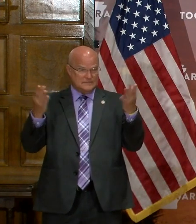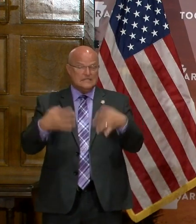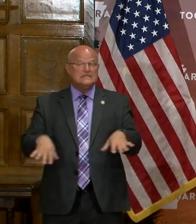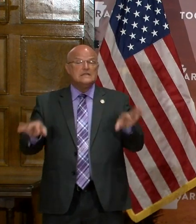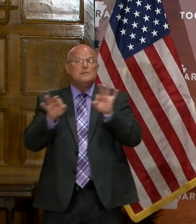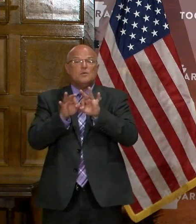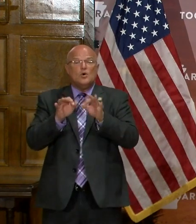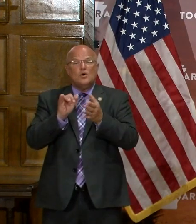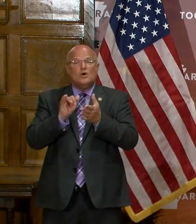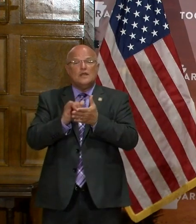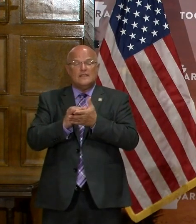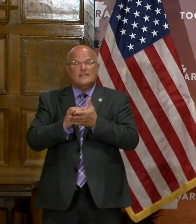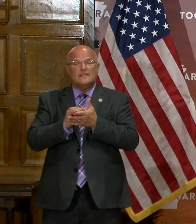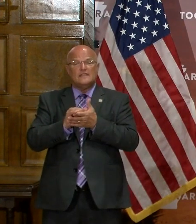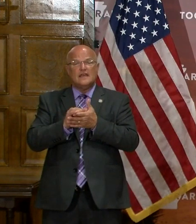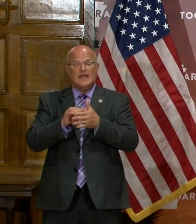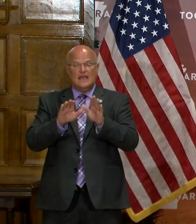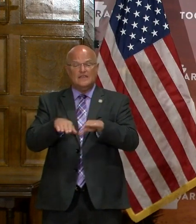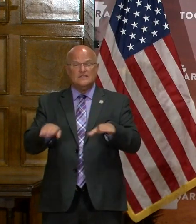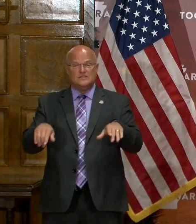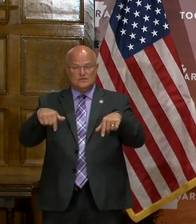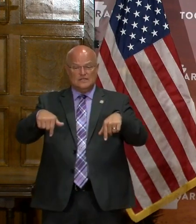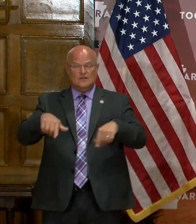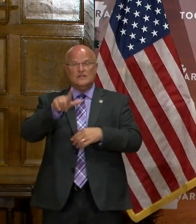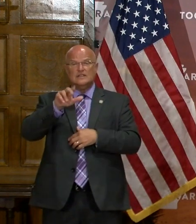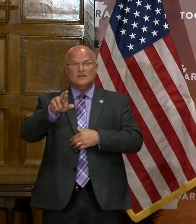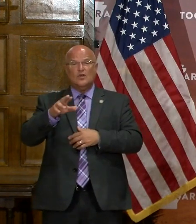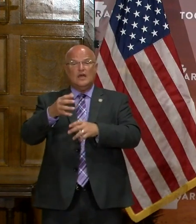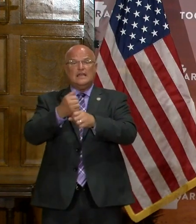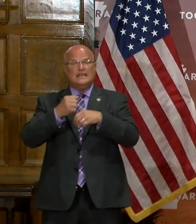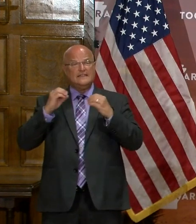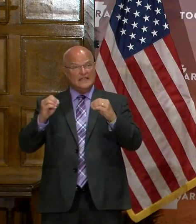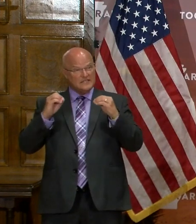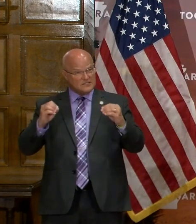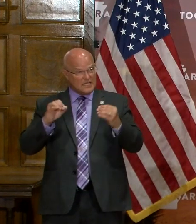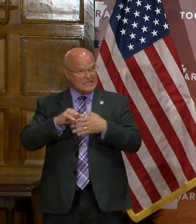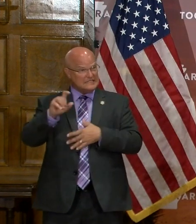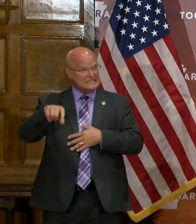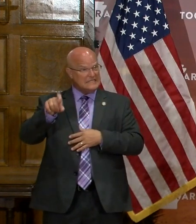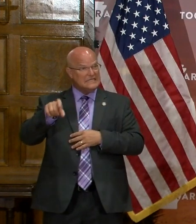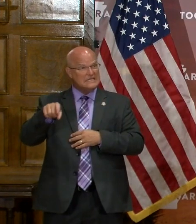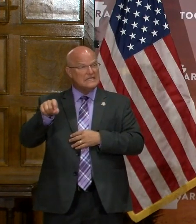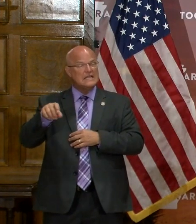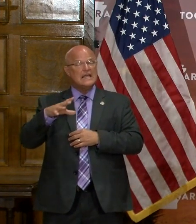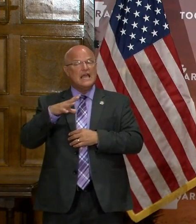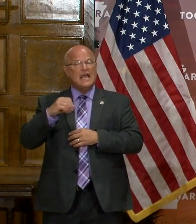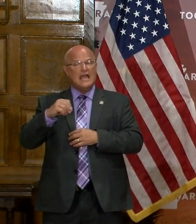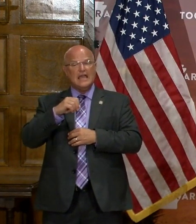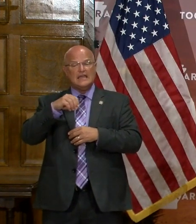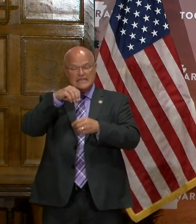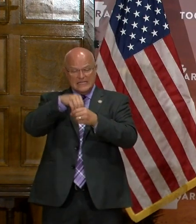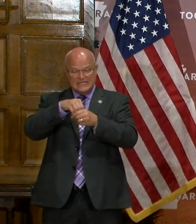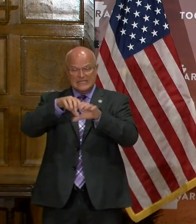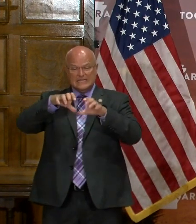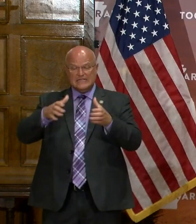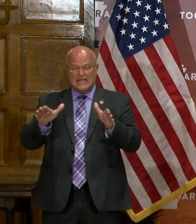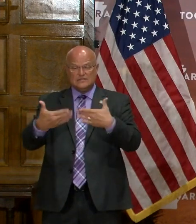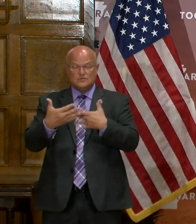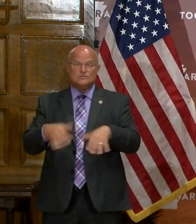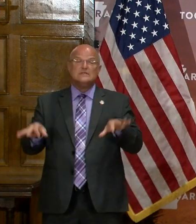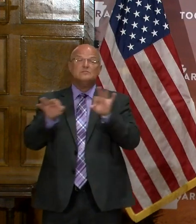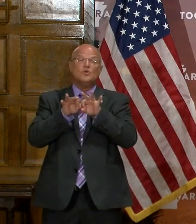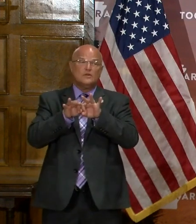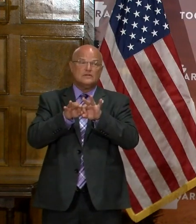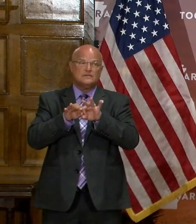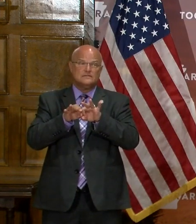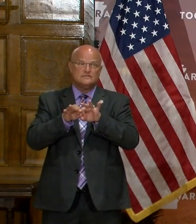very important that the children in Little Rock get the education that's needed, and in-classroom instruction is very